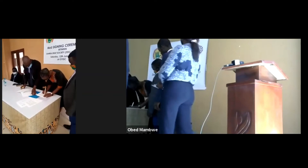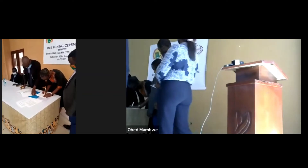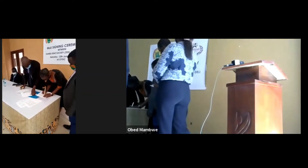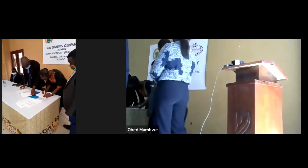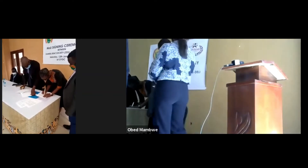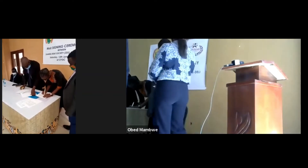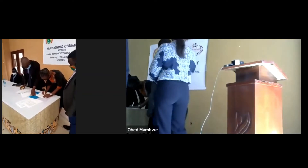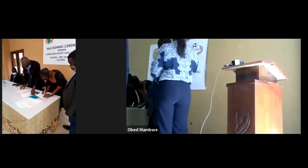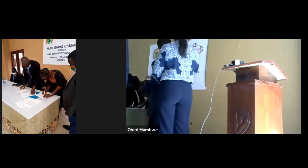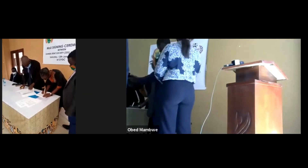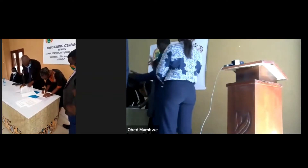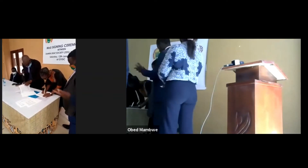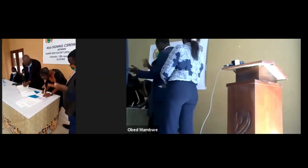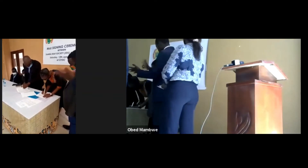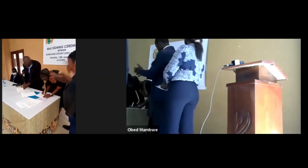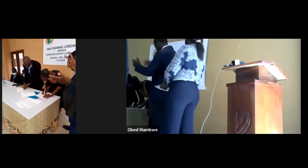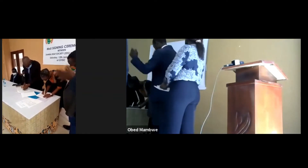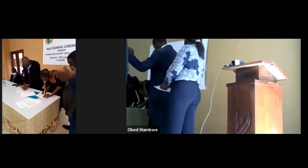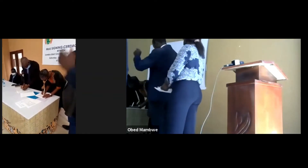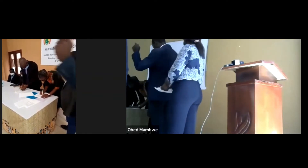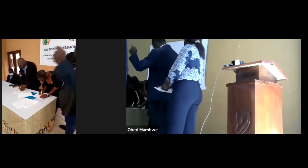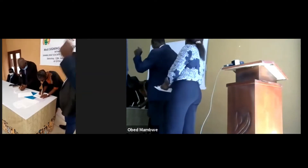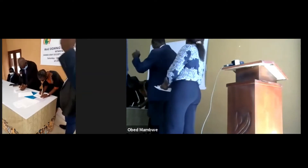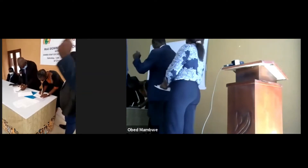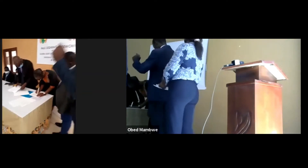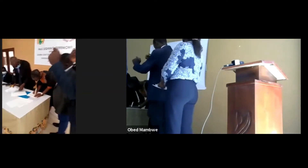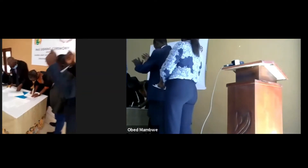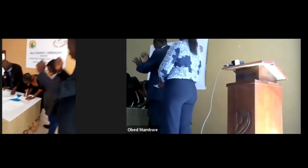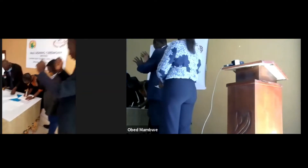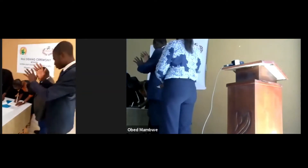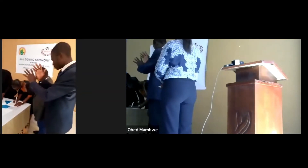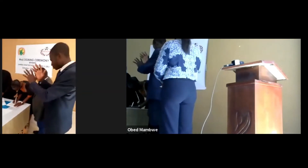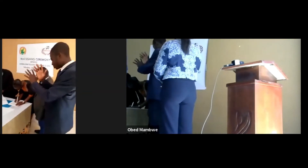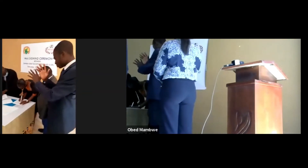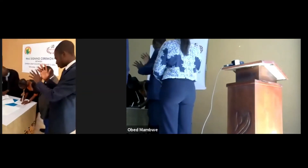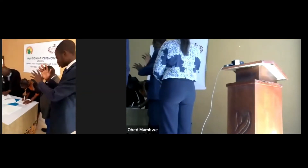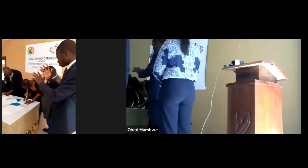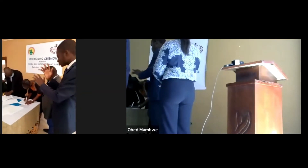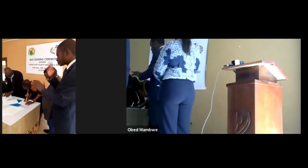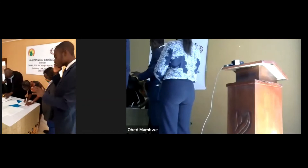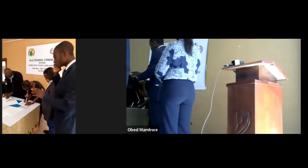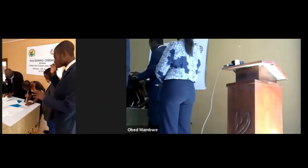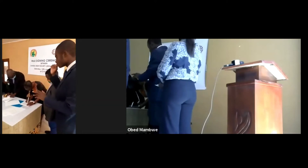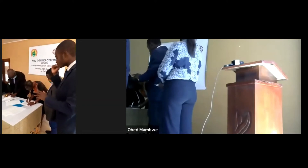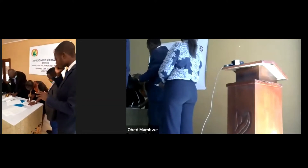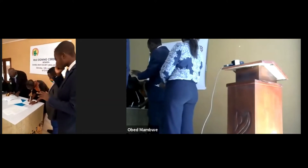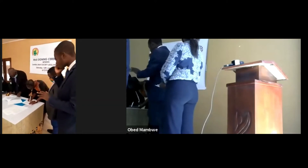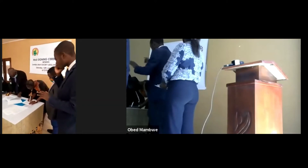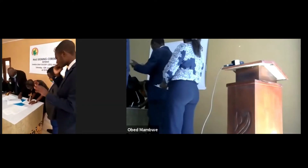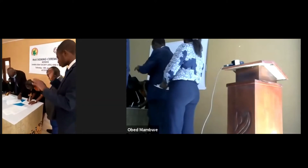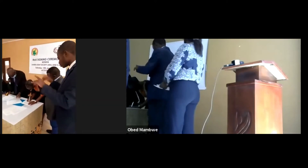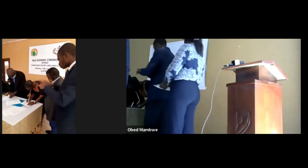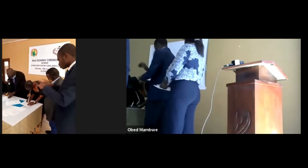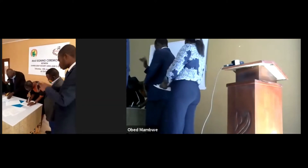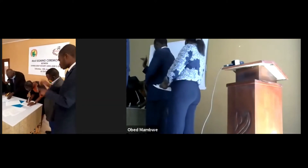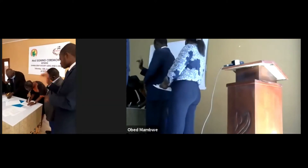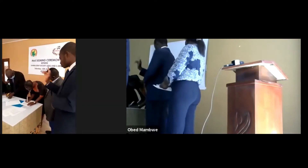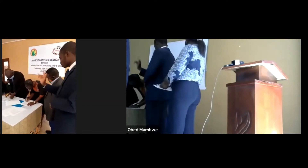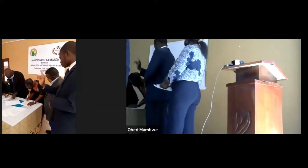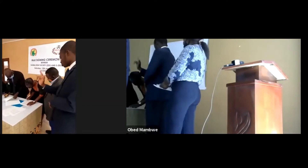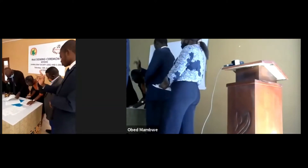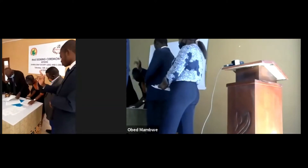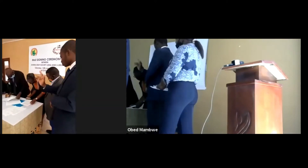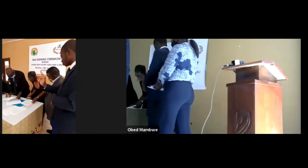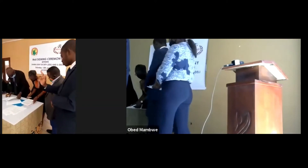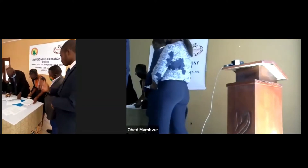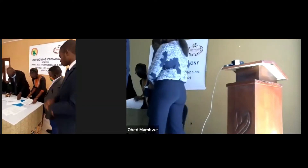So this is the signing ceremony between Zambia Deaf Association, ZDS, and SDELI.